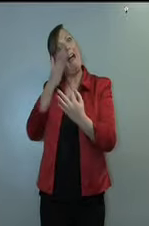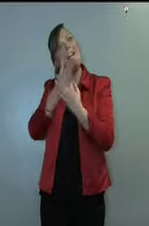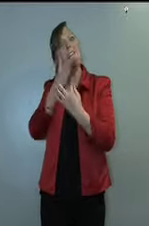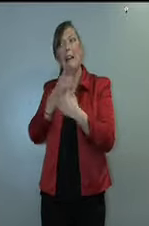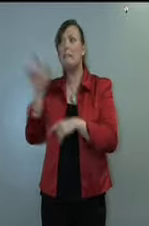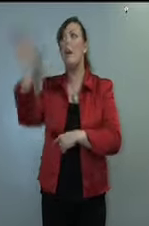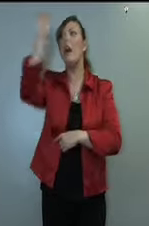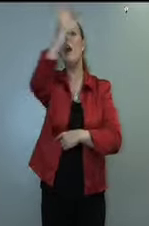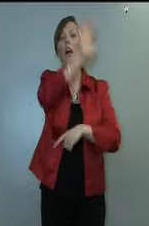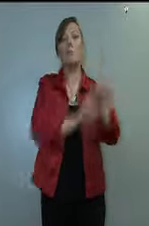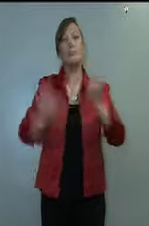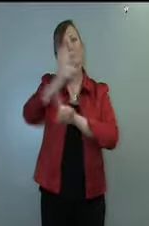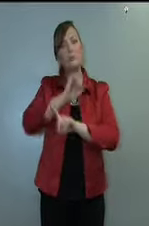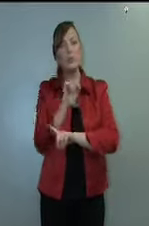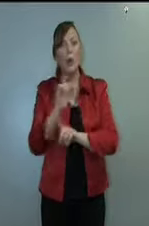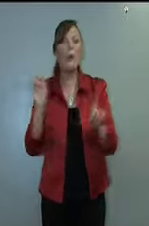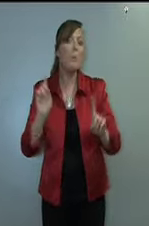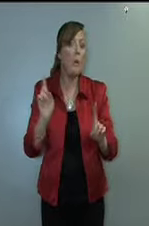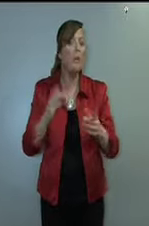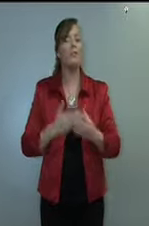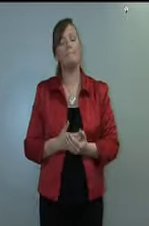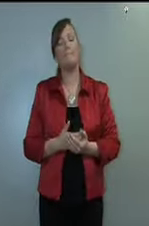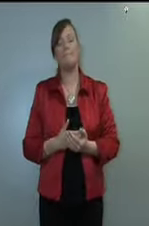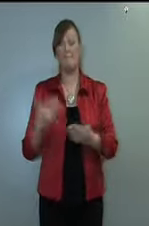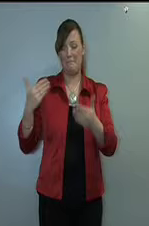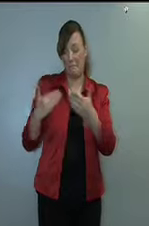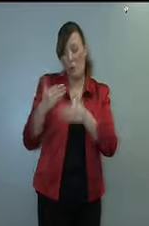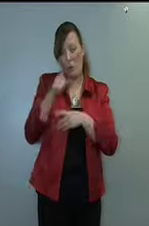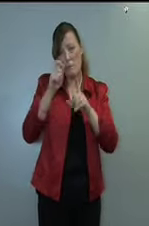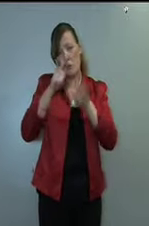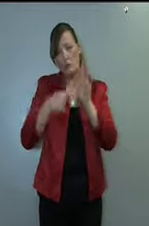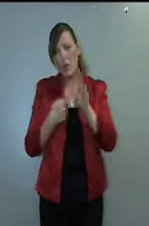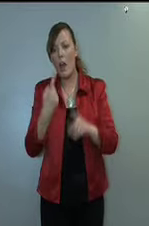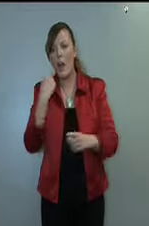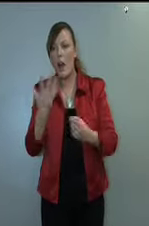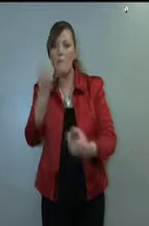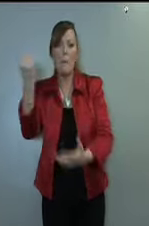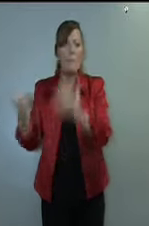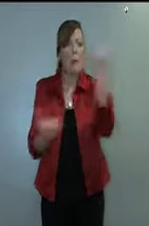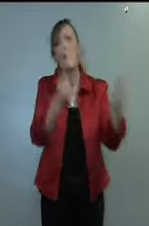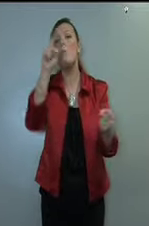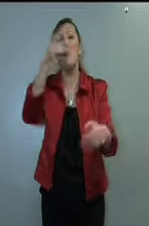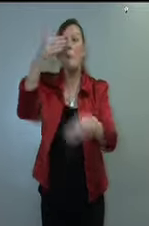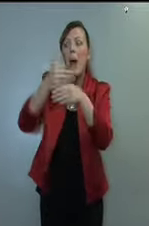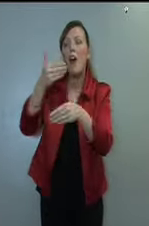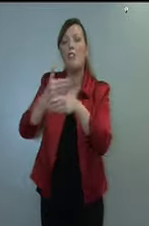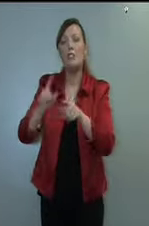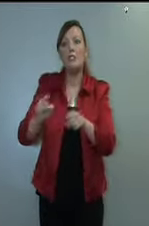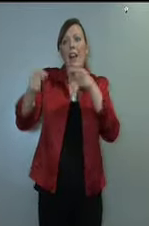current activity across the main venues in Scotland. During the project, we found out more about the barriers and